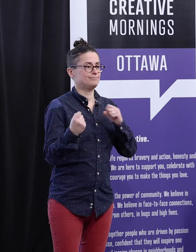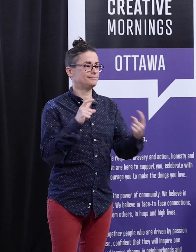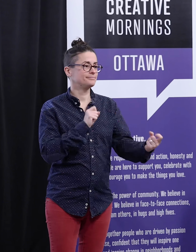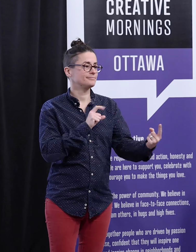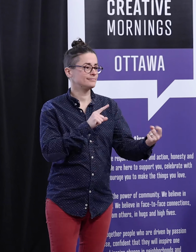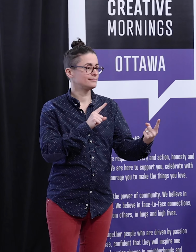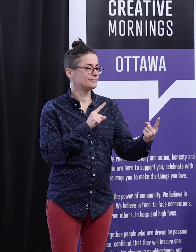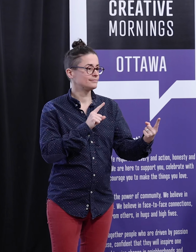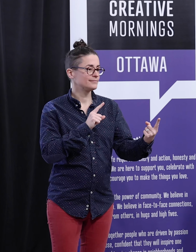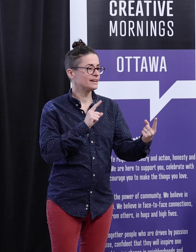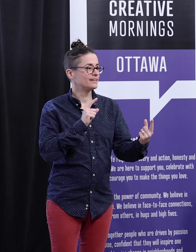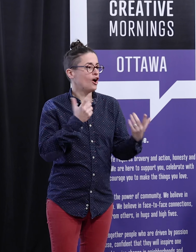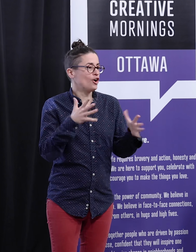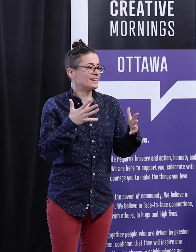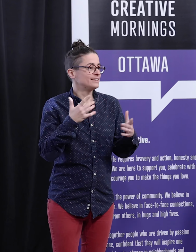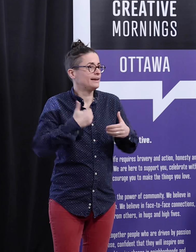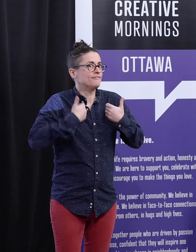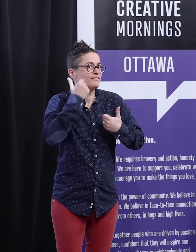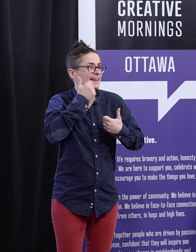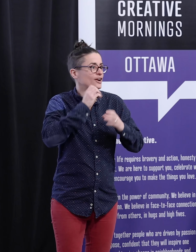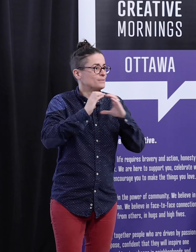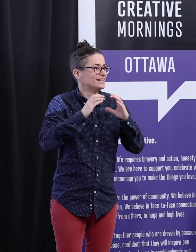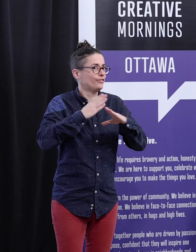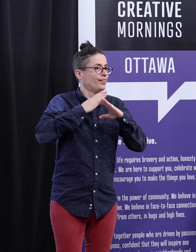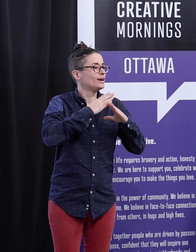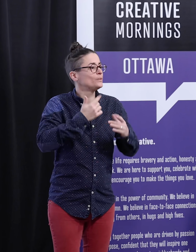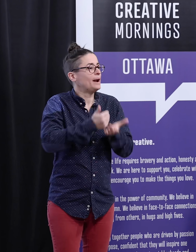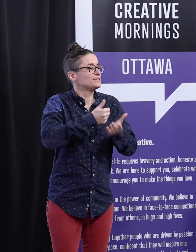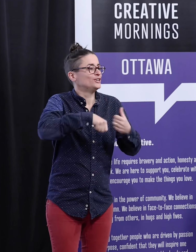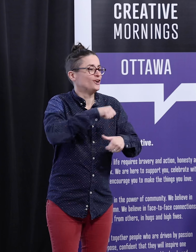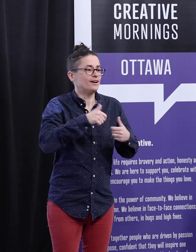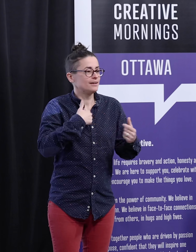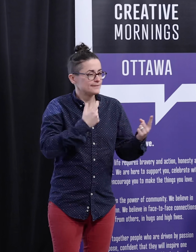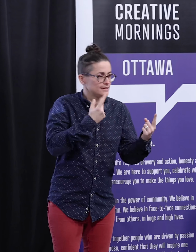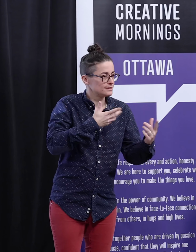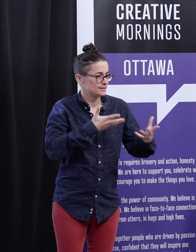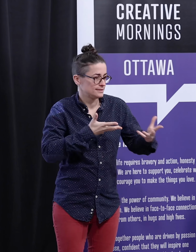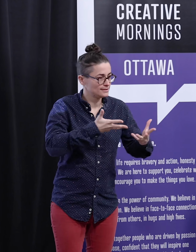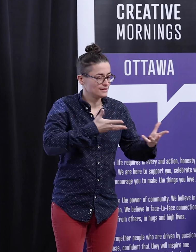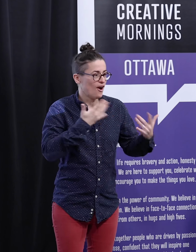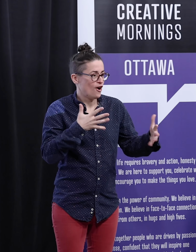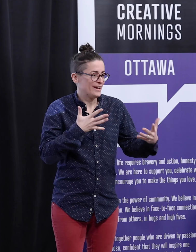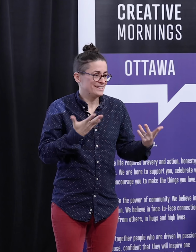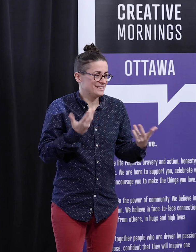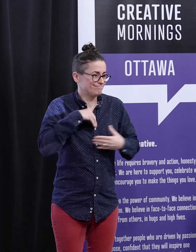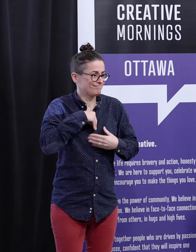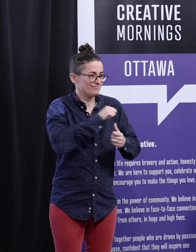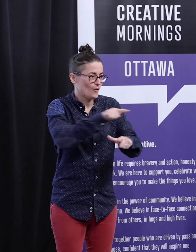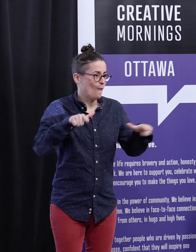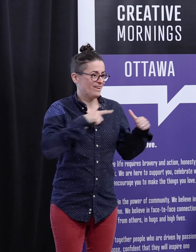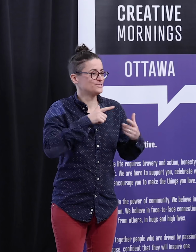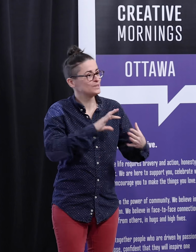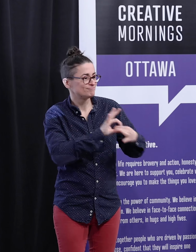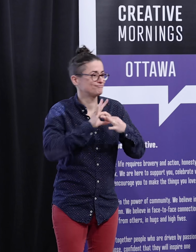One thing I would add is that when communicating deaf to deaf, we have that experience, right? We have